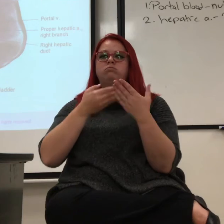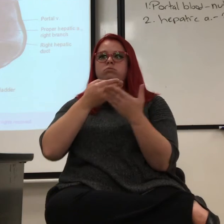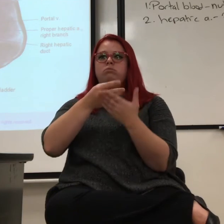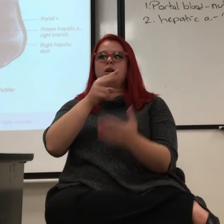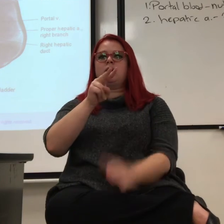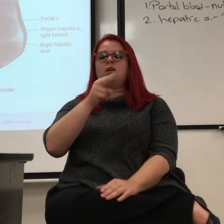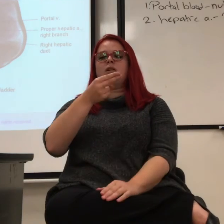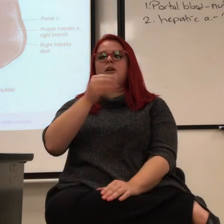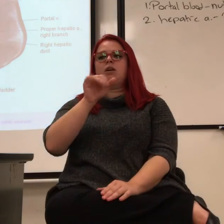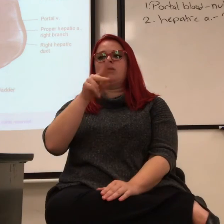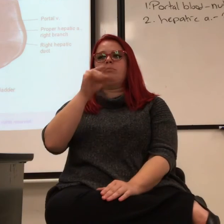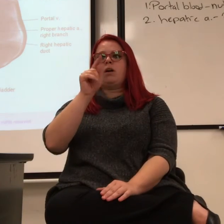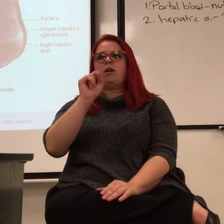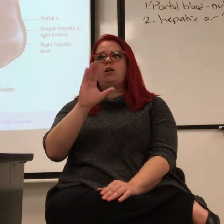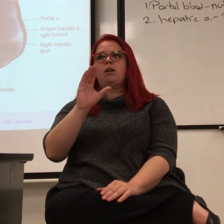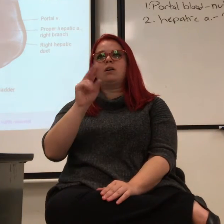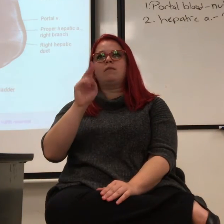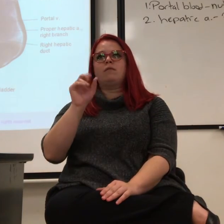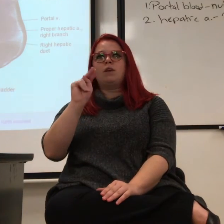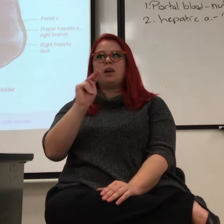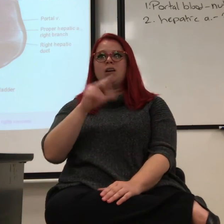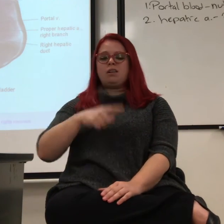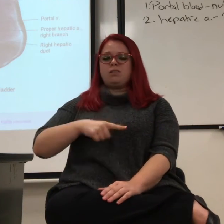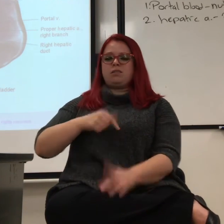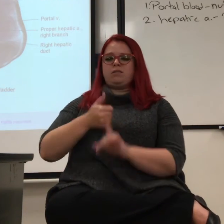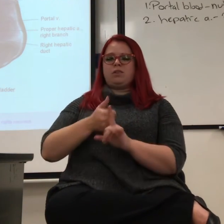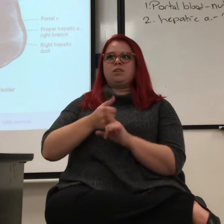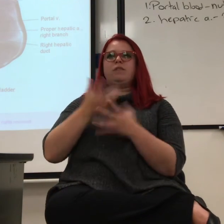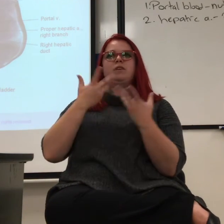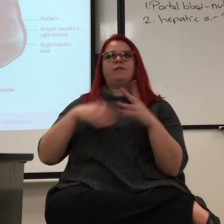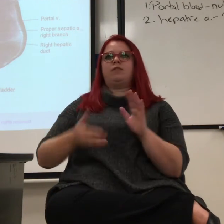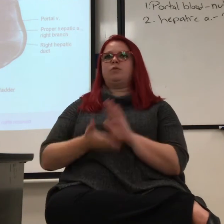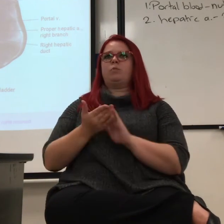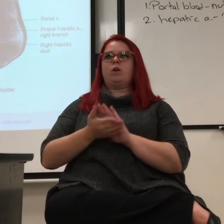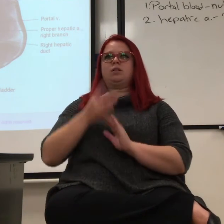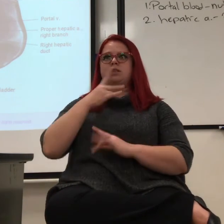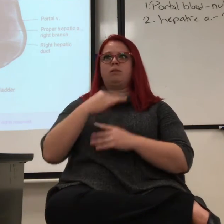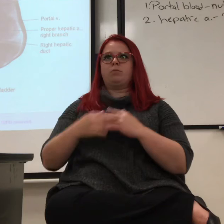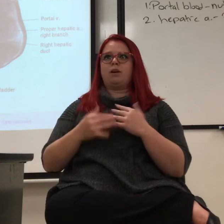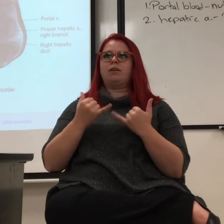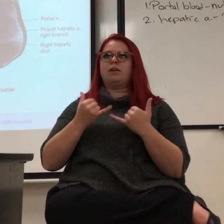done processing the blood and you're back into systemic circulation.